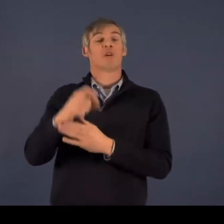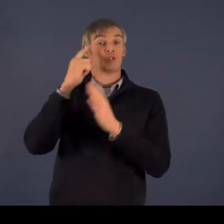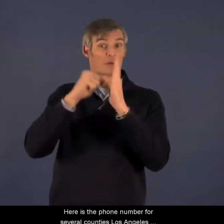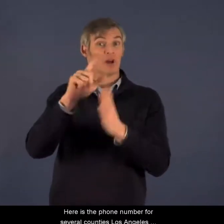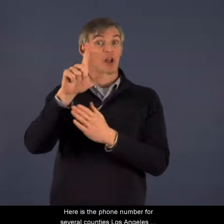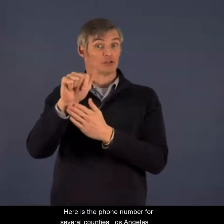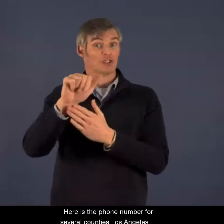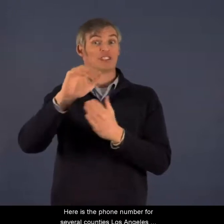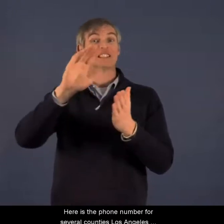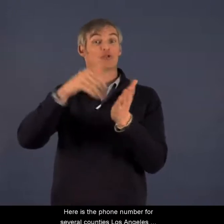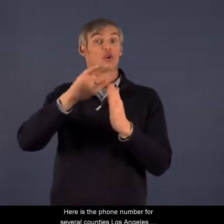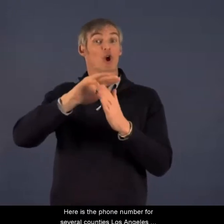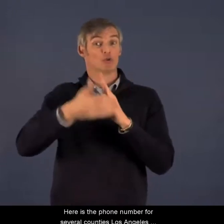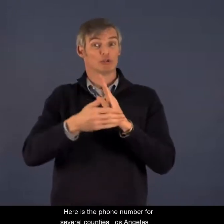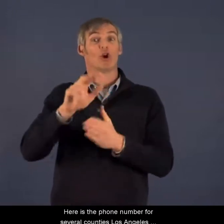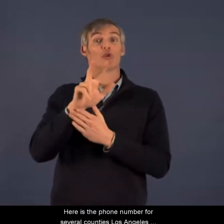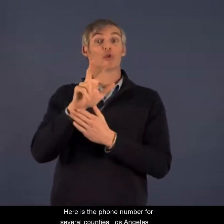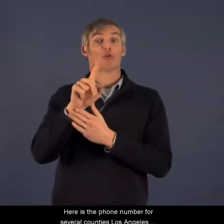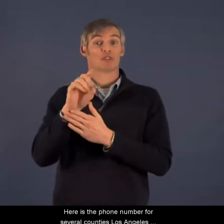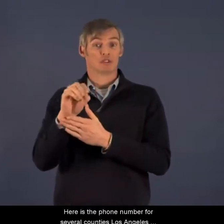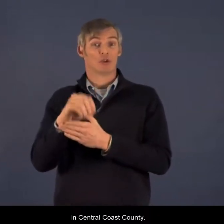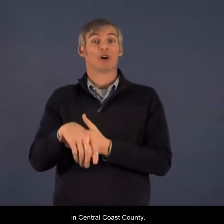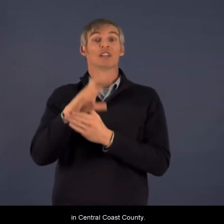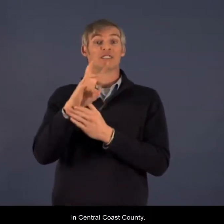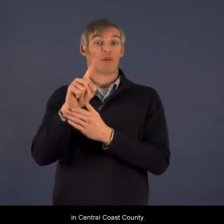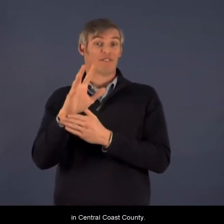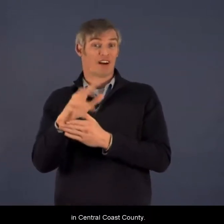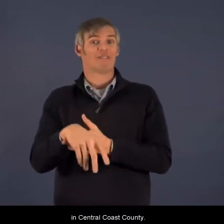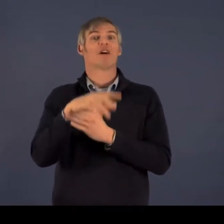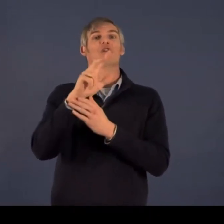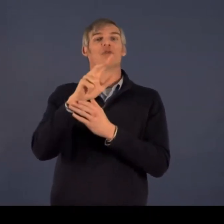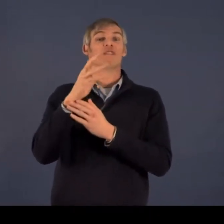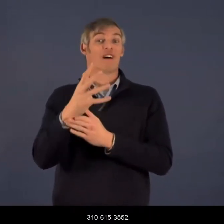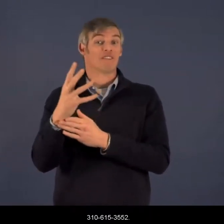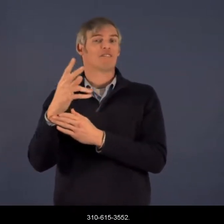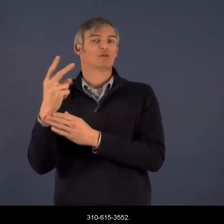Here's the phone number for several counties. Los Angeles and Central Coast counties,